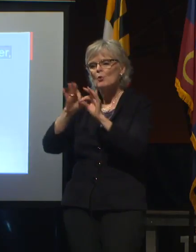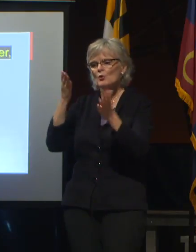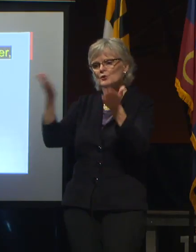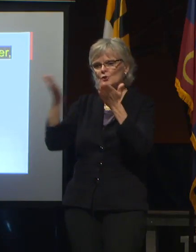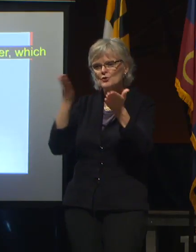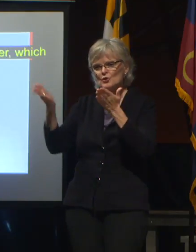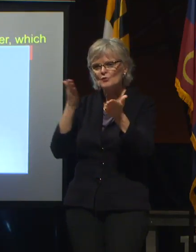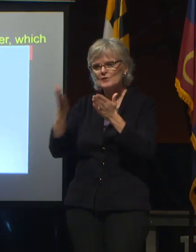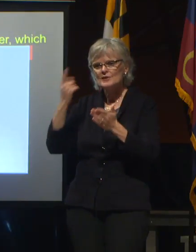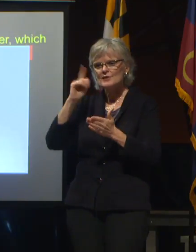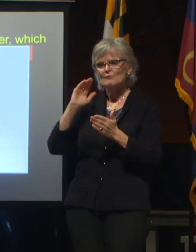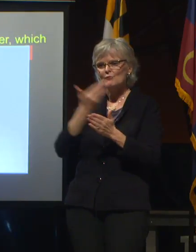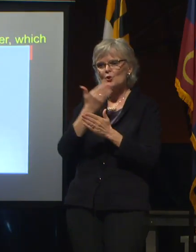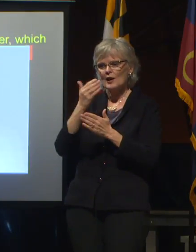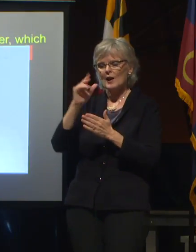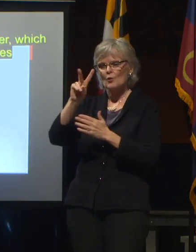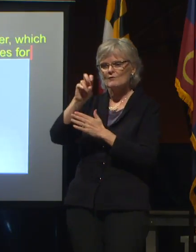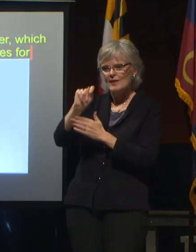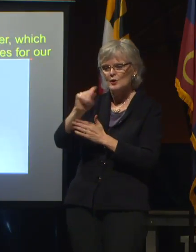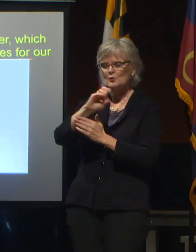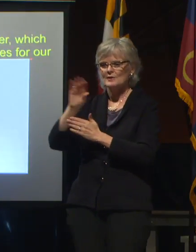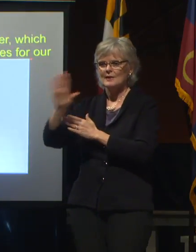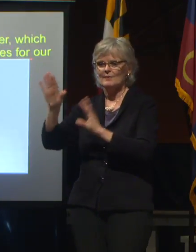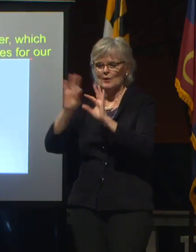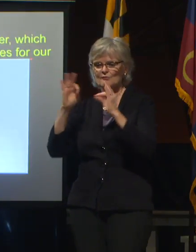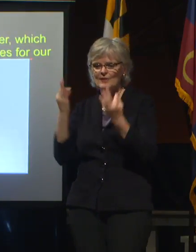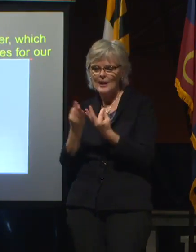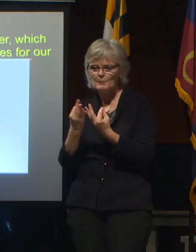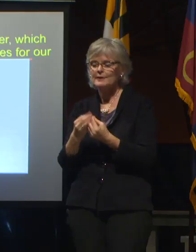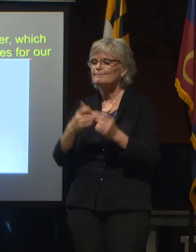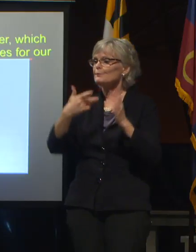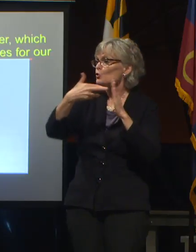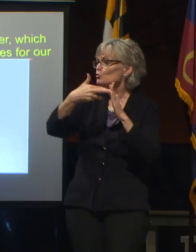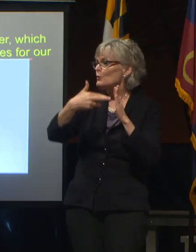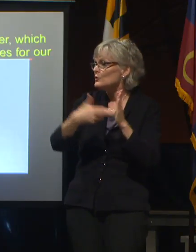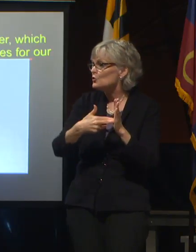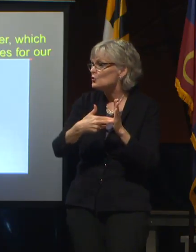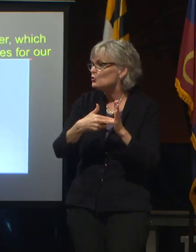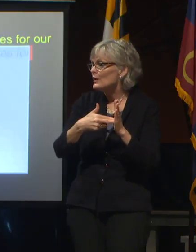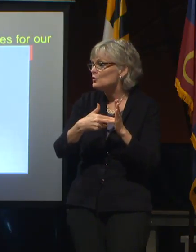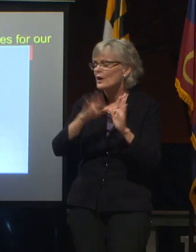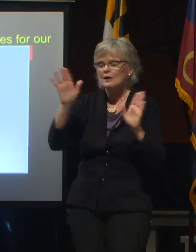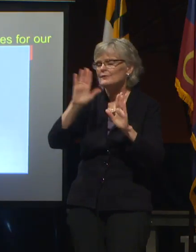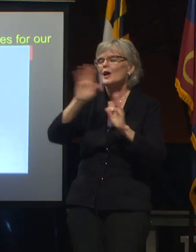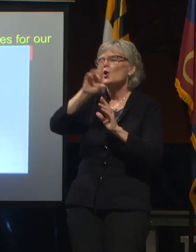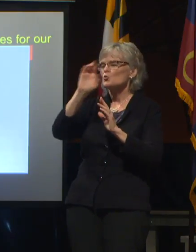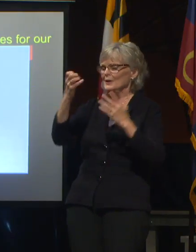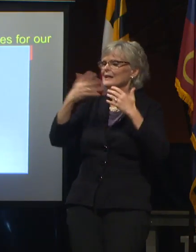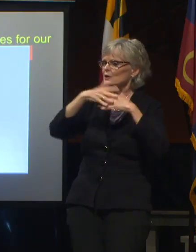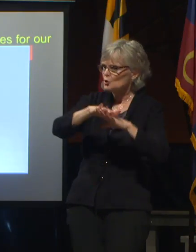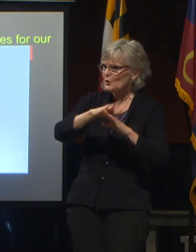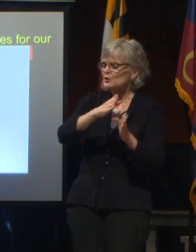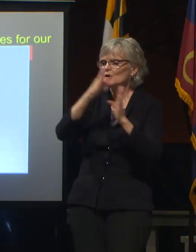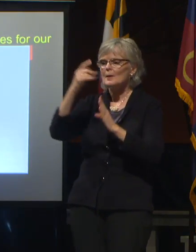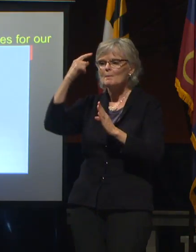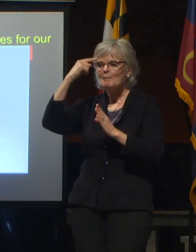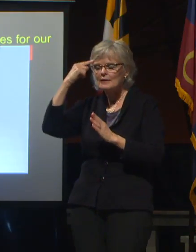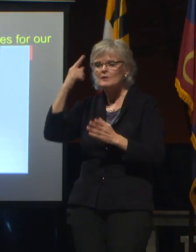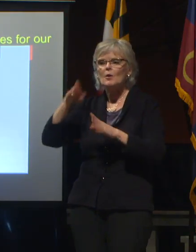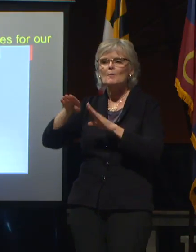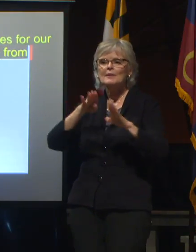services for our combat veterans and their families, from registration, from reintegration to mental and